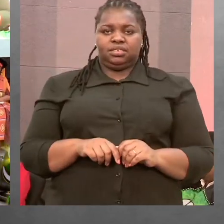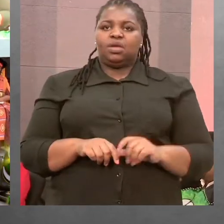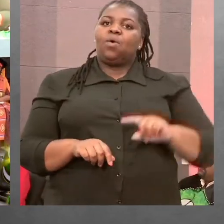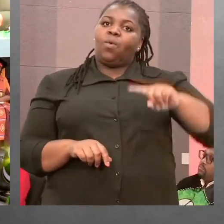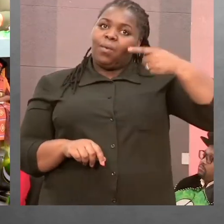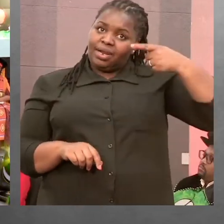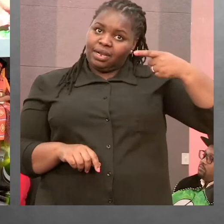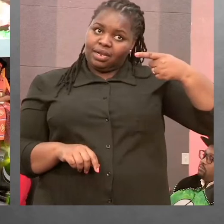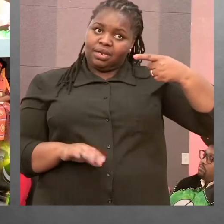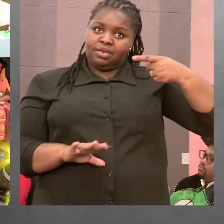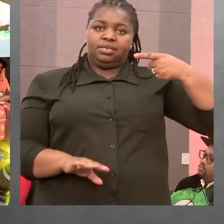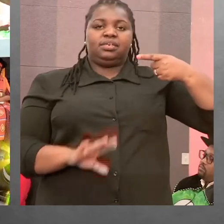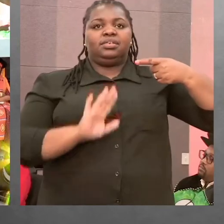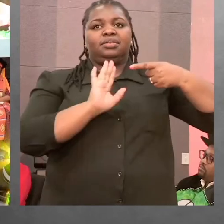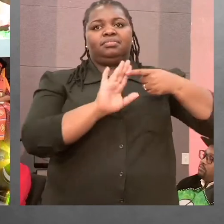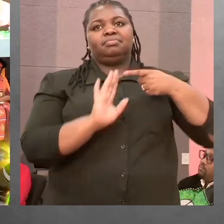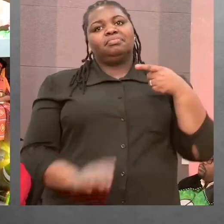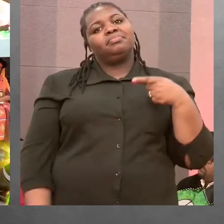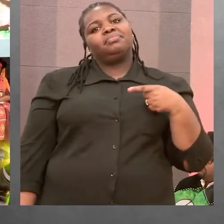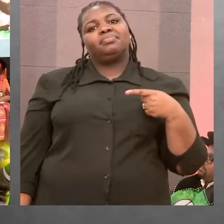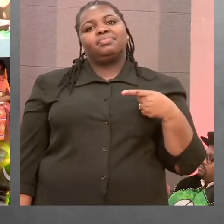One,